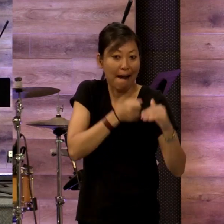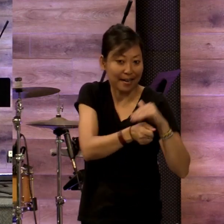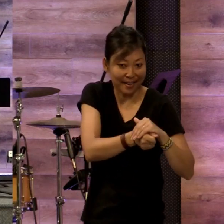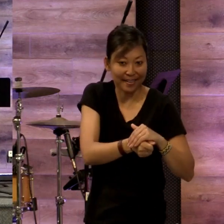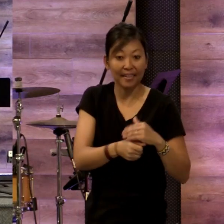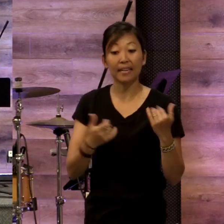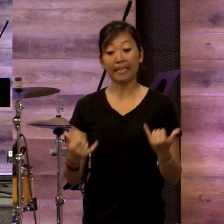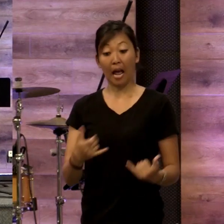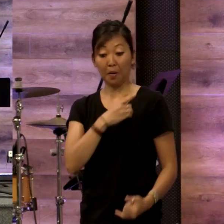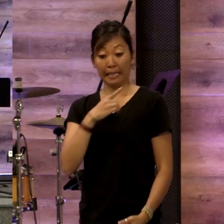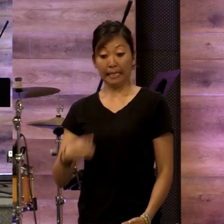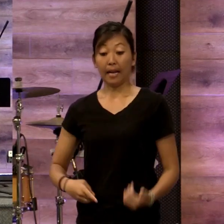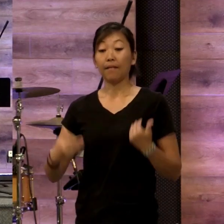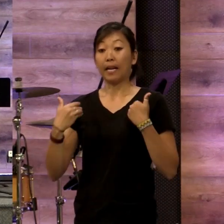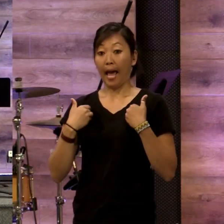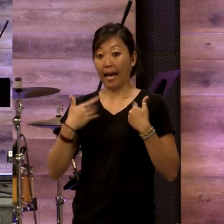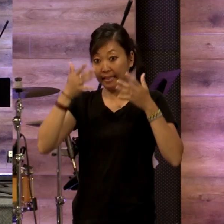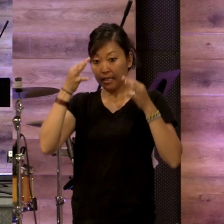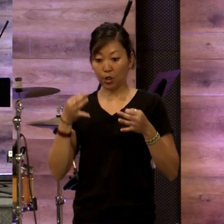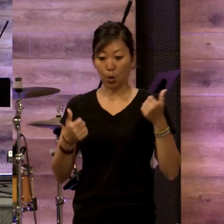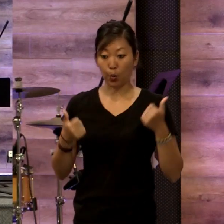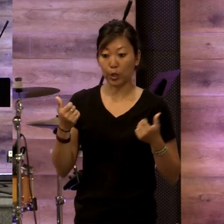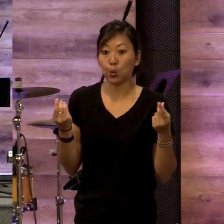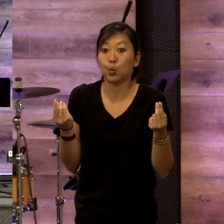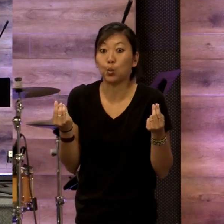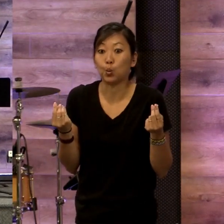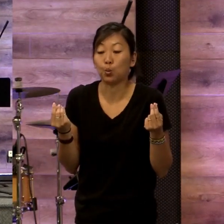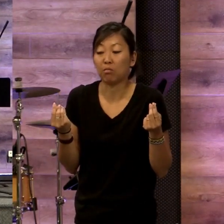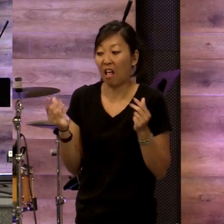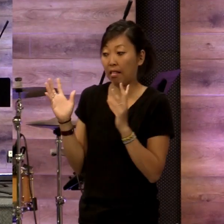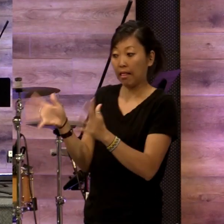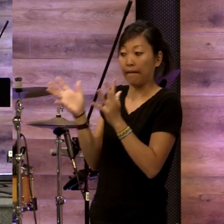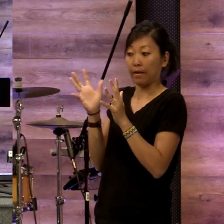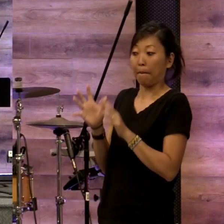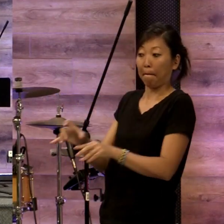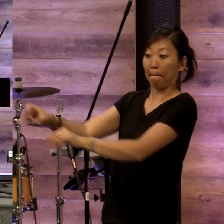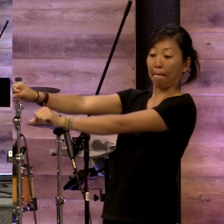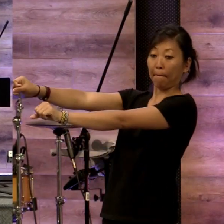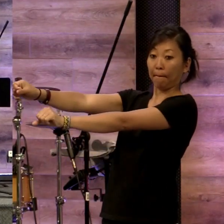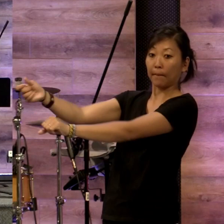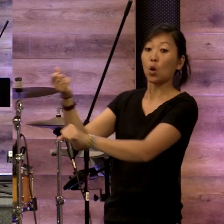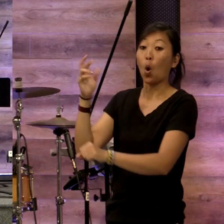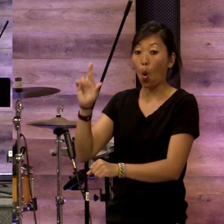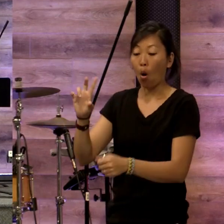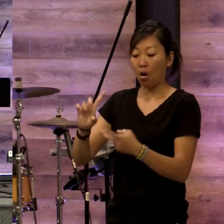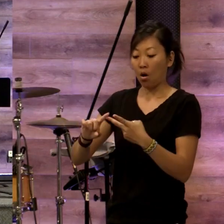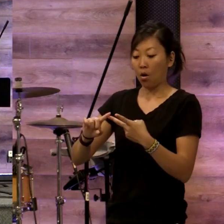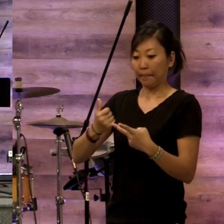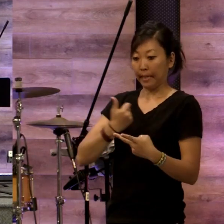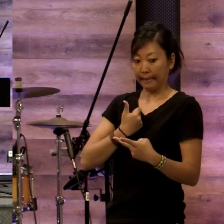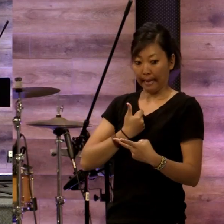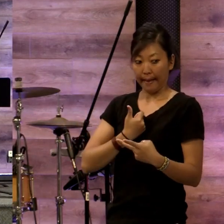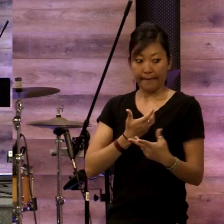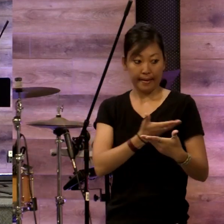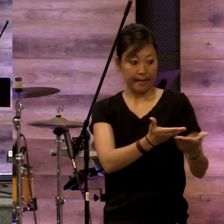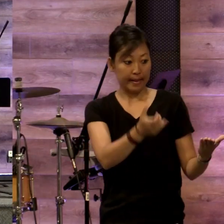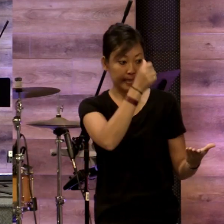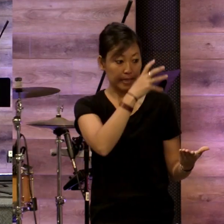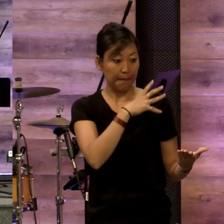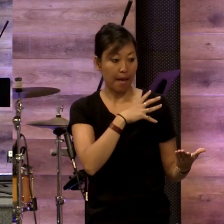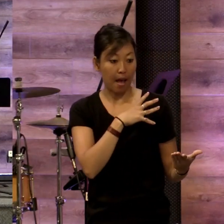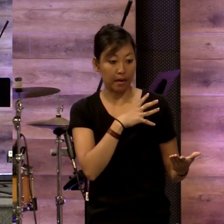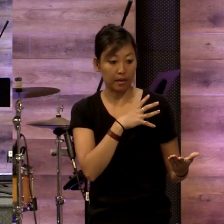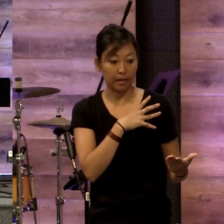to make, doesn't he? Does he just let Saul leave? Or does he put himself and all of his men at